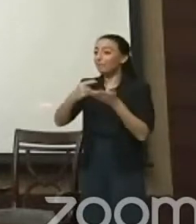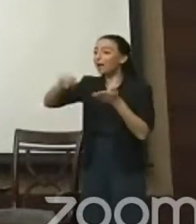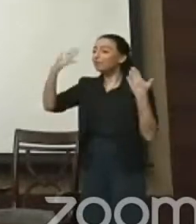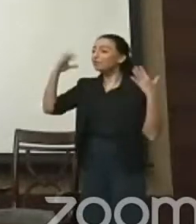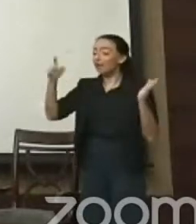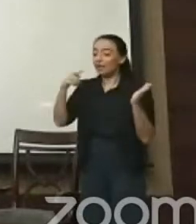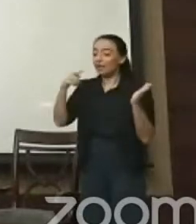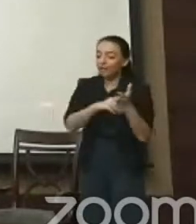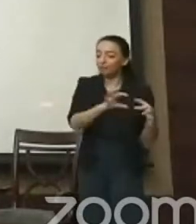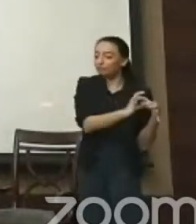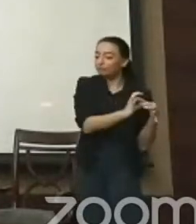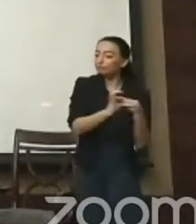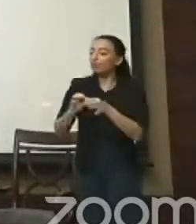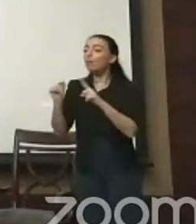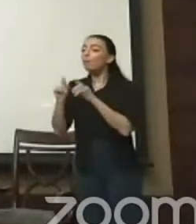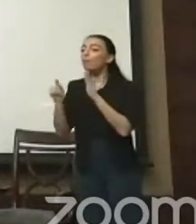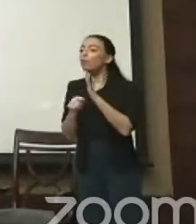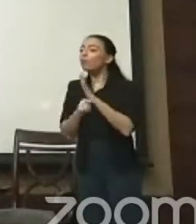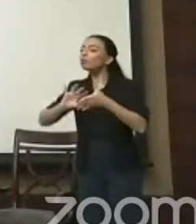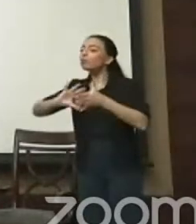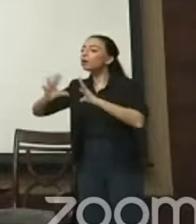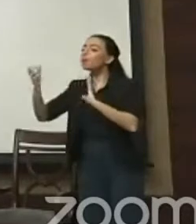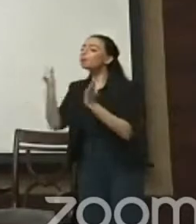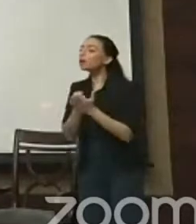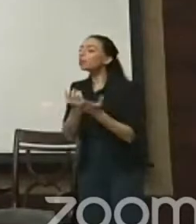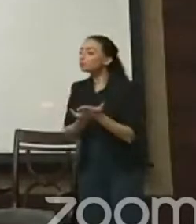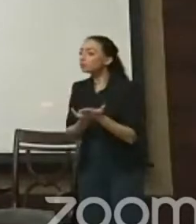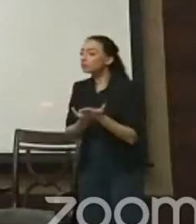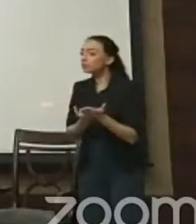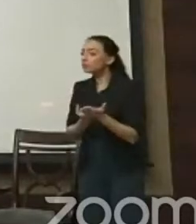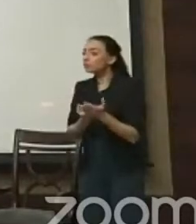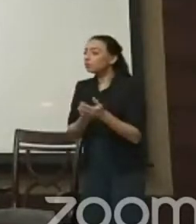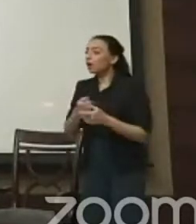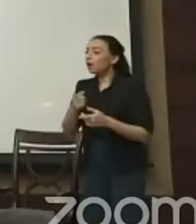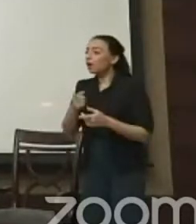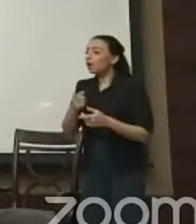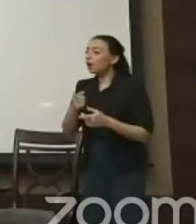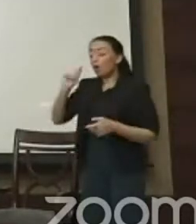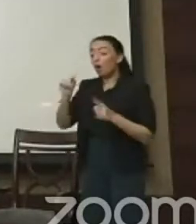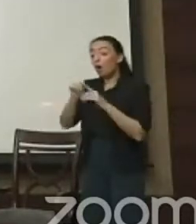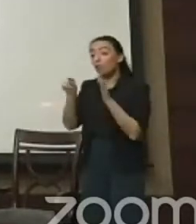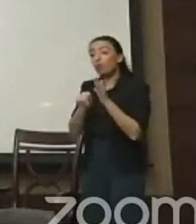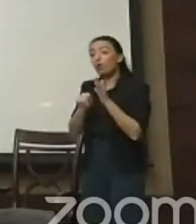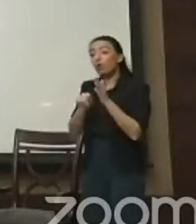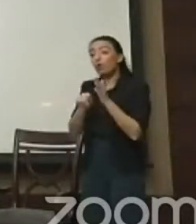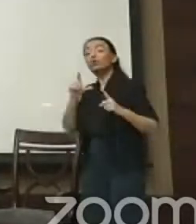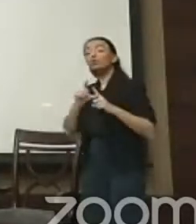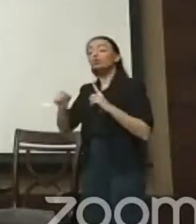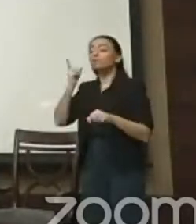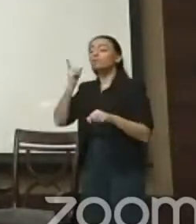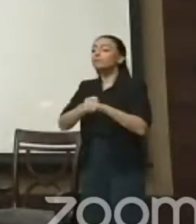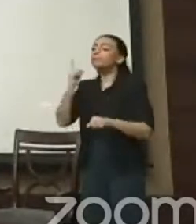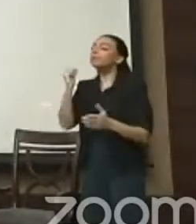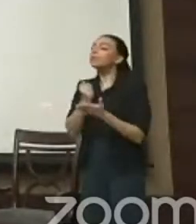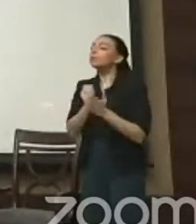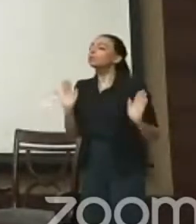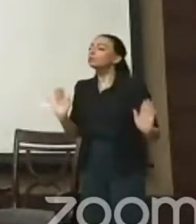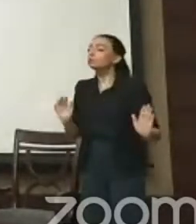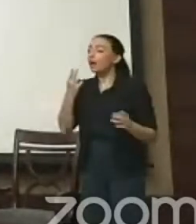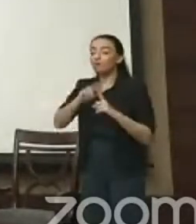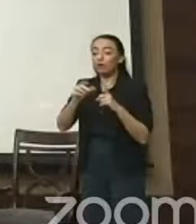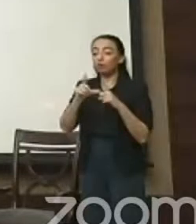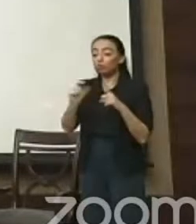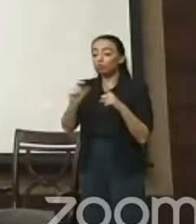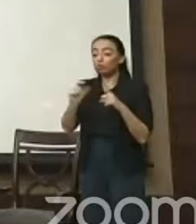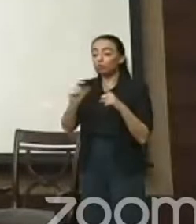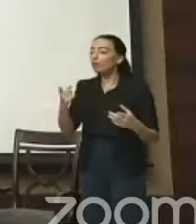in light of that, the policy should be formulated and there should be severe punitive action against those who are